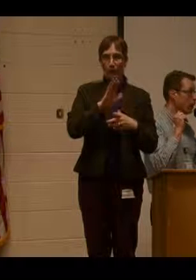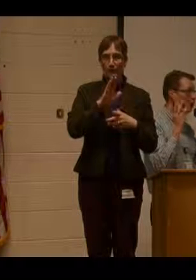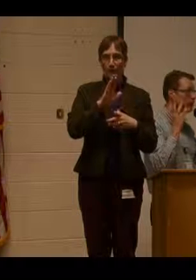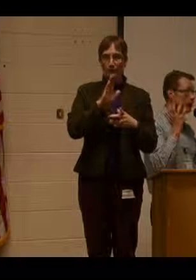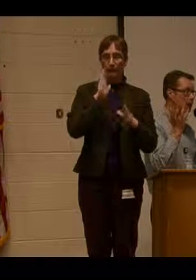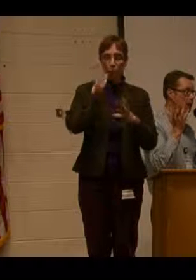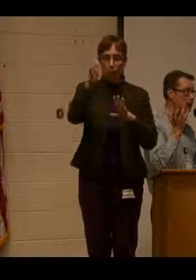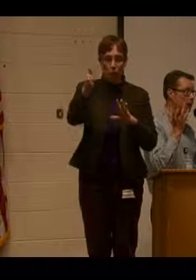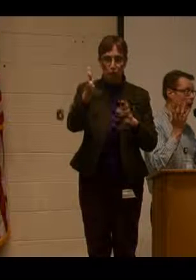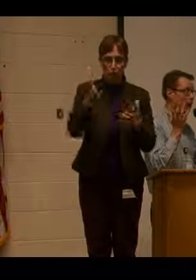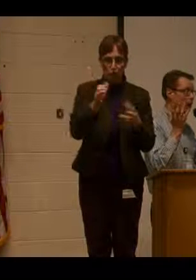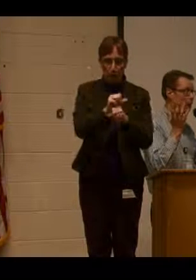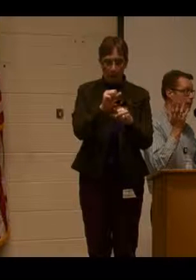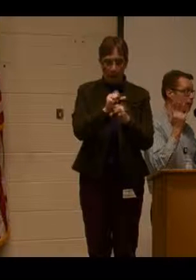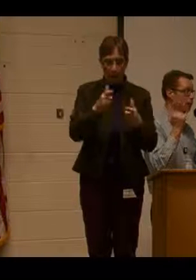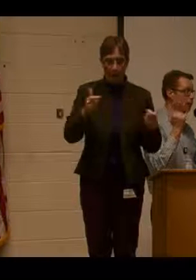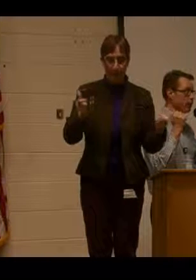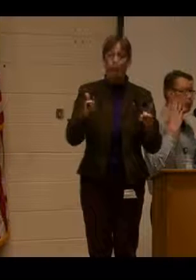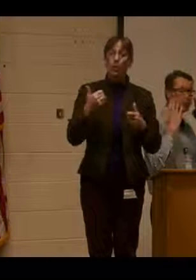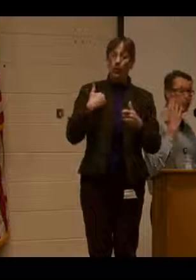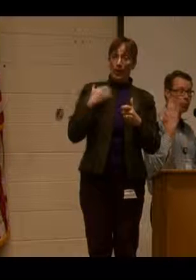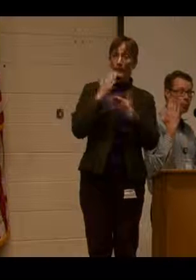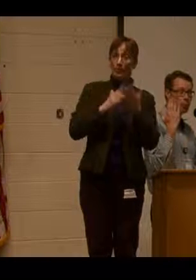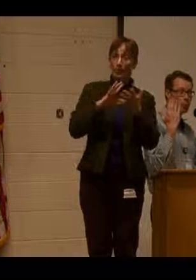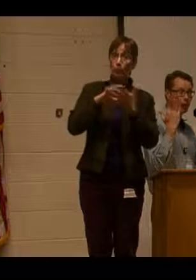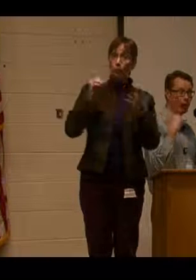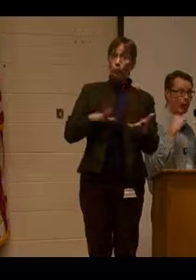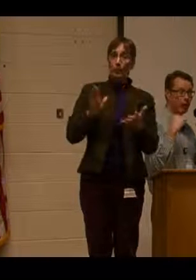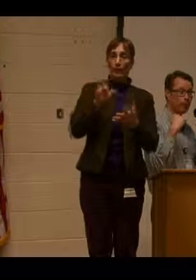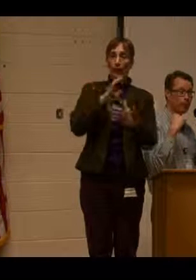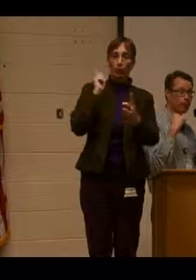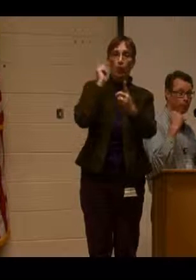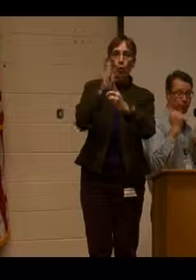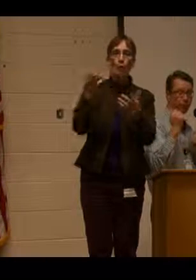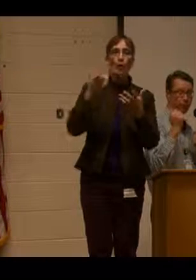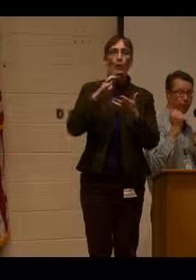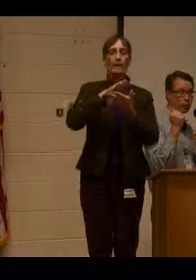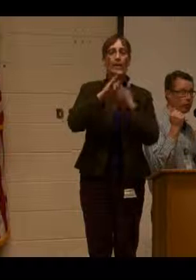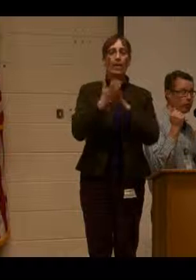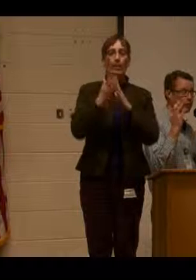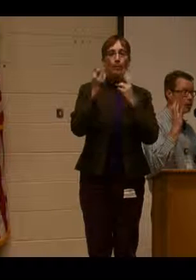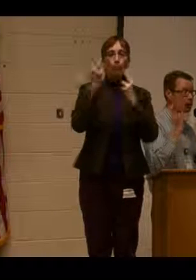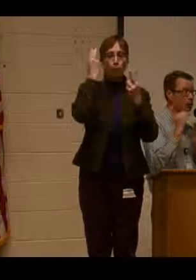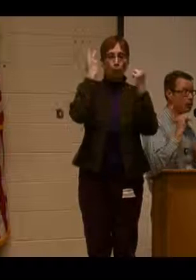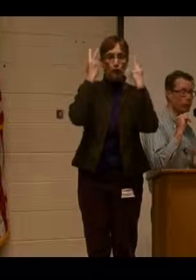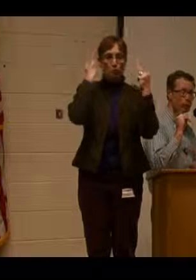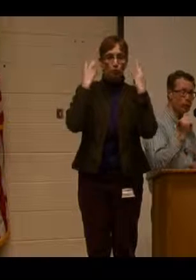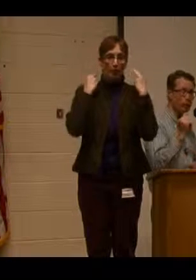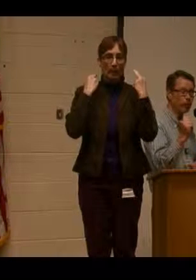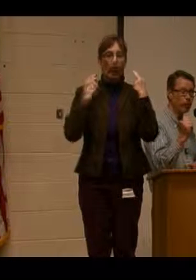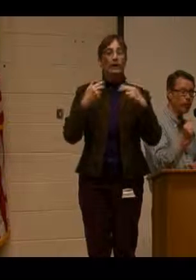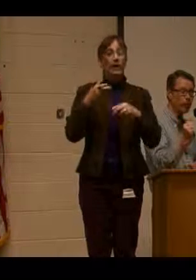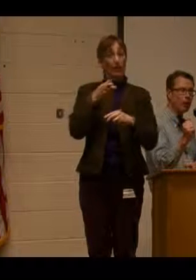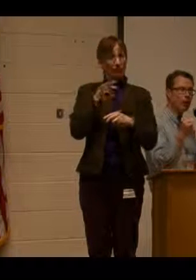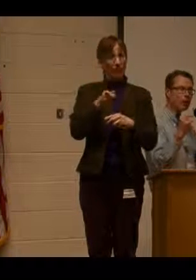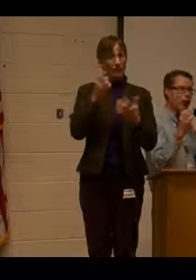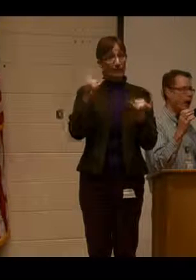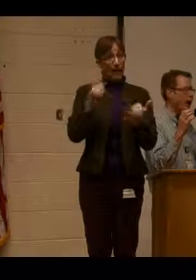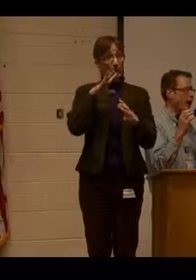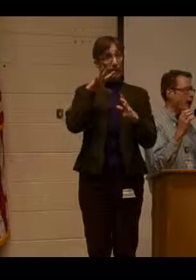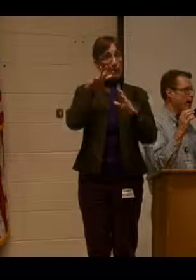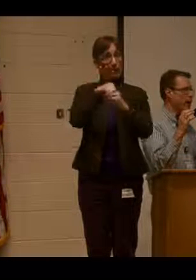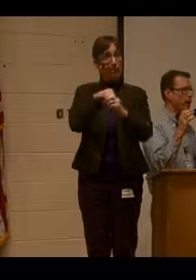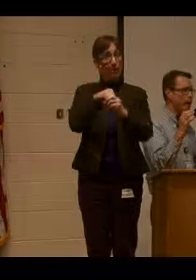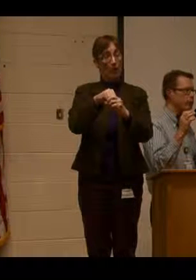because they want to be a beautician. And we have a few of those students, and they're actually doing really, really well. We have other students